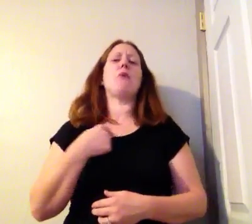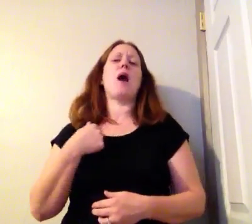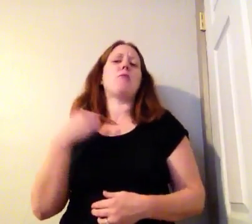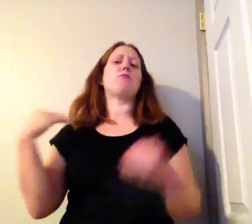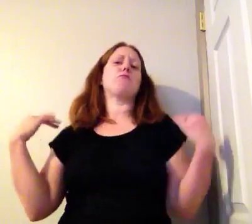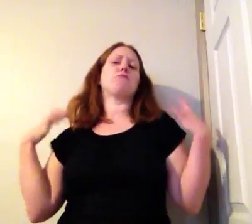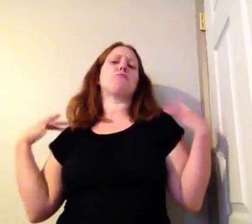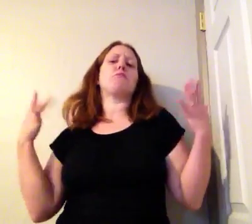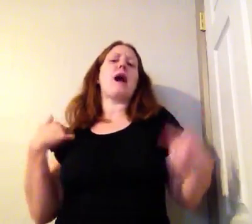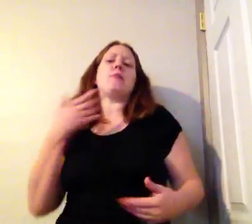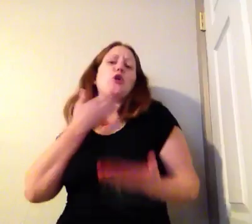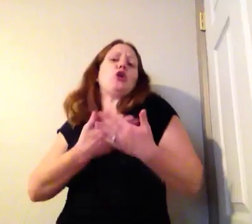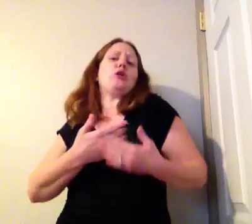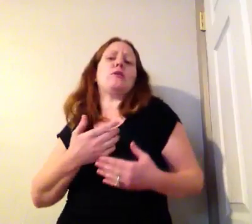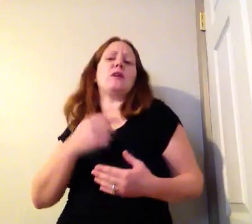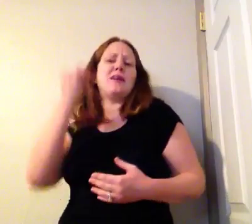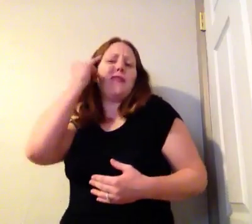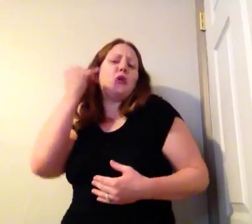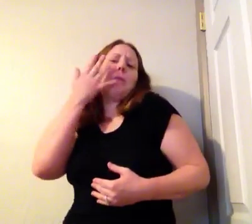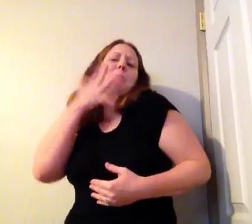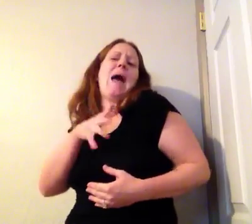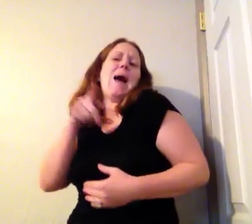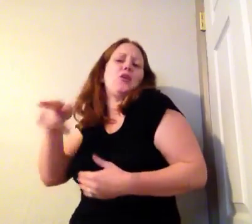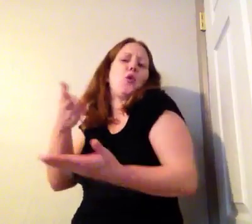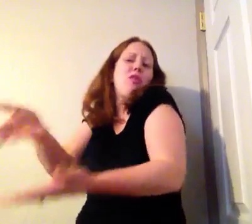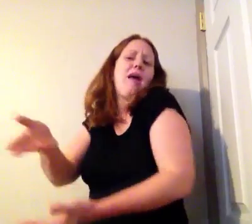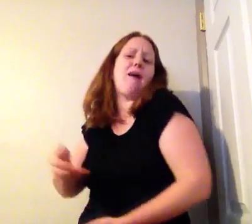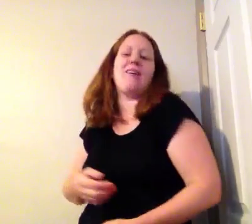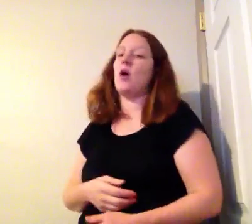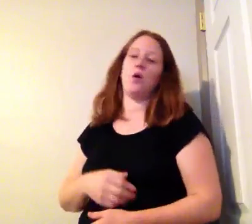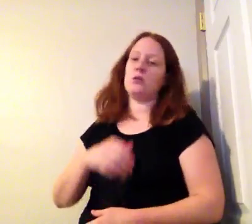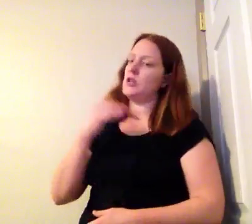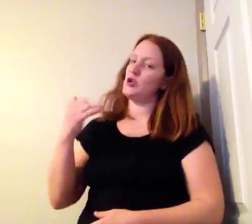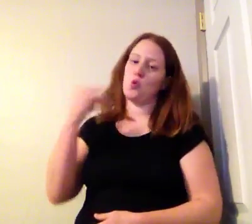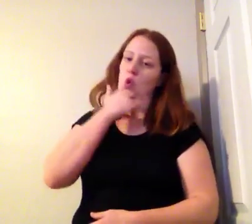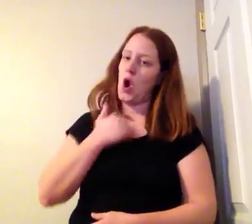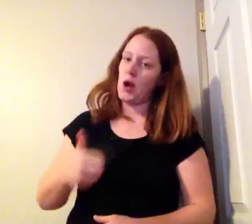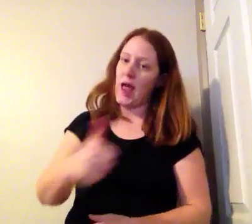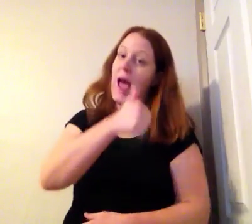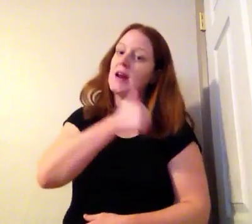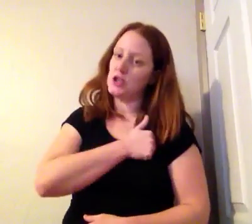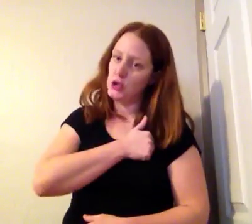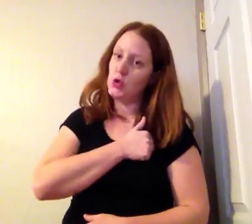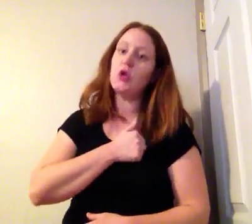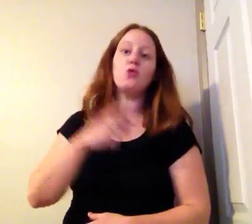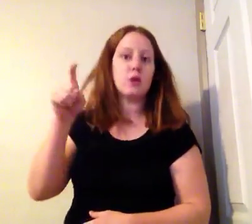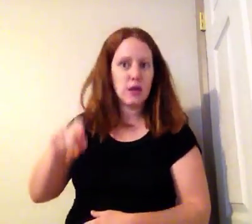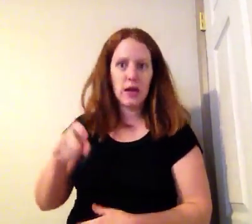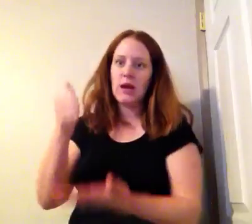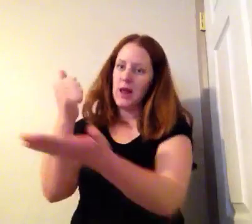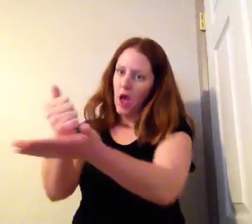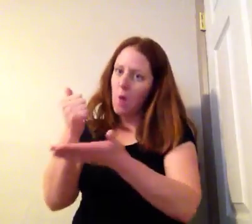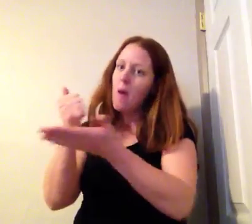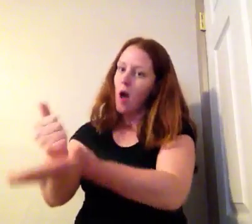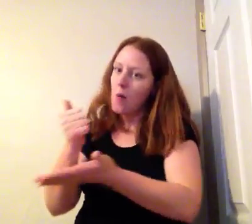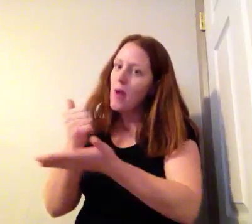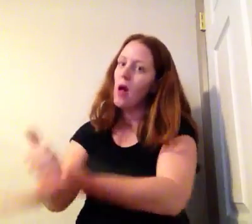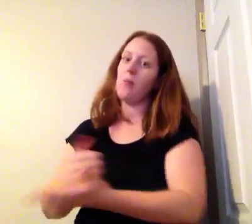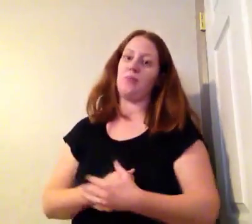bad guys go there, okay? So that's the wrong attitude. Get all the help that you can get, right? That's the most important thing. You want